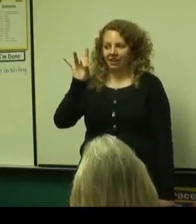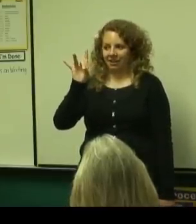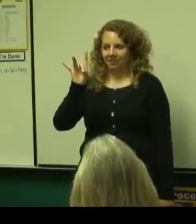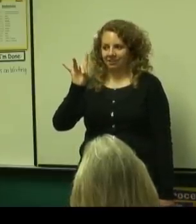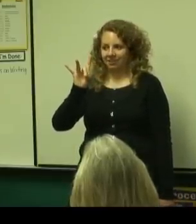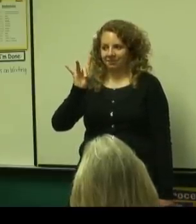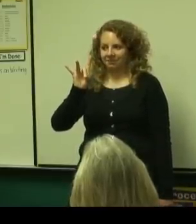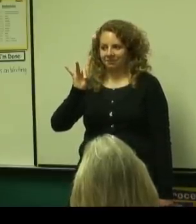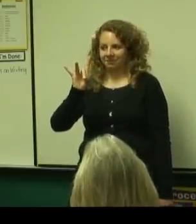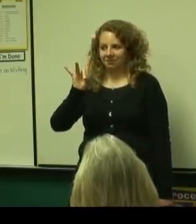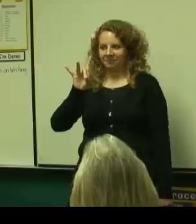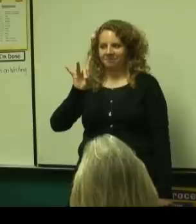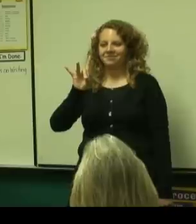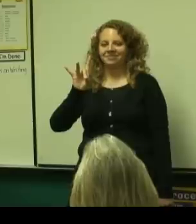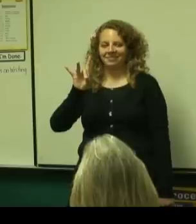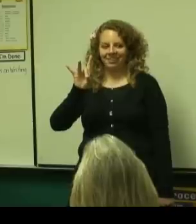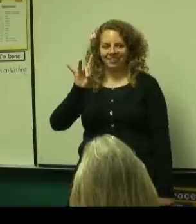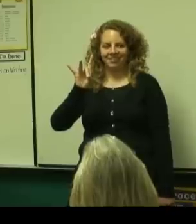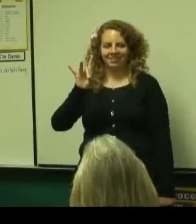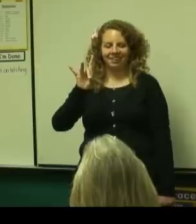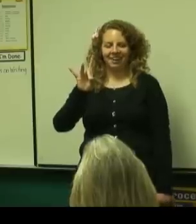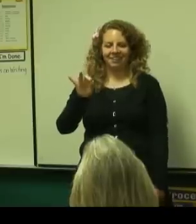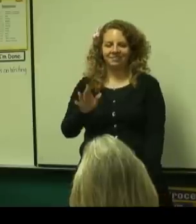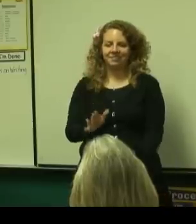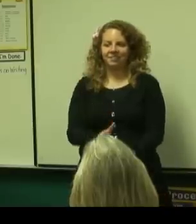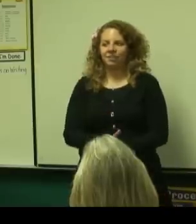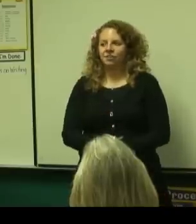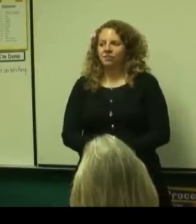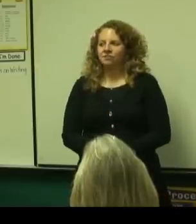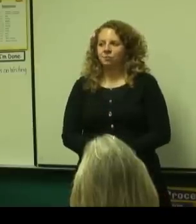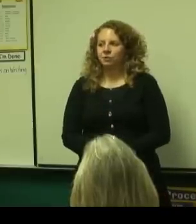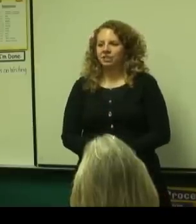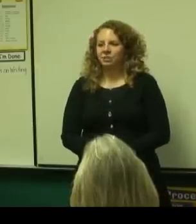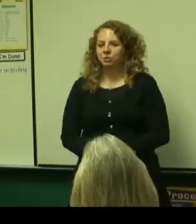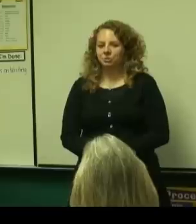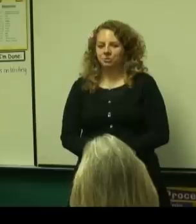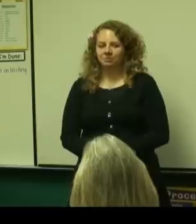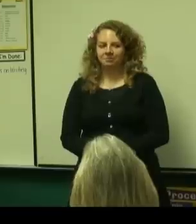28. Good. Okay. 42.